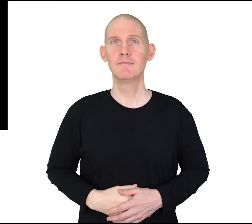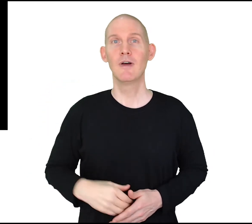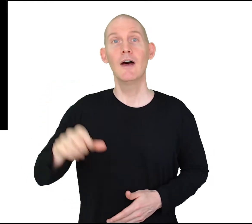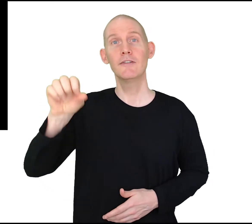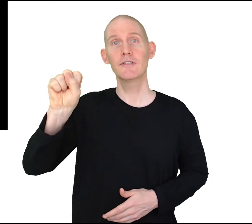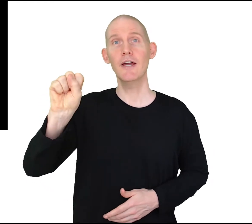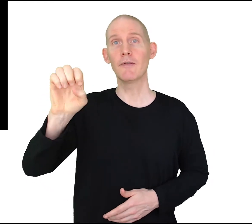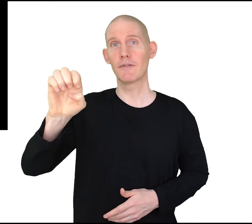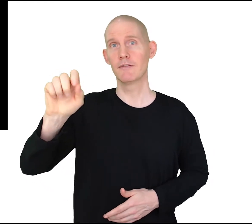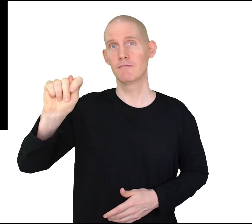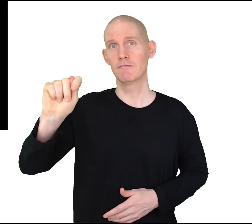Seth.